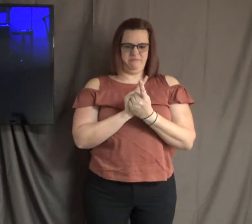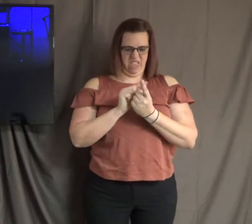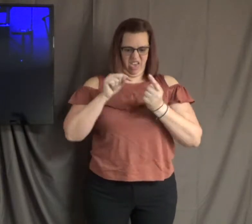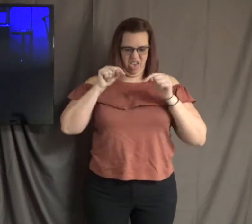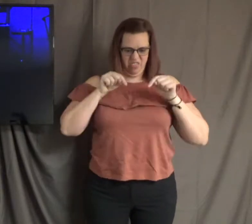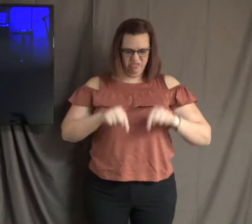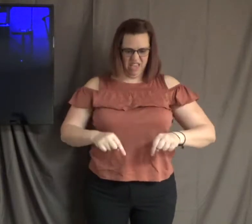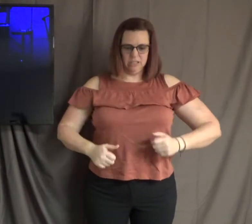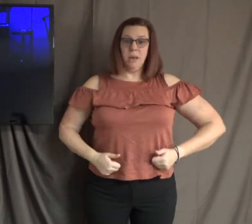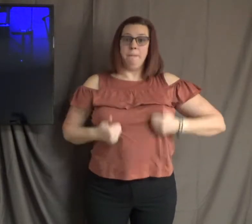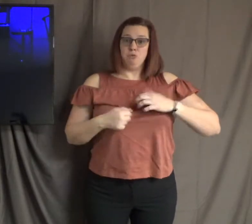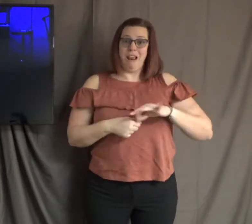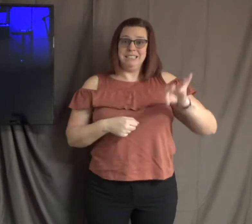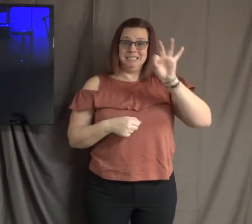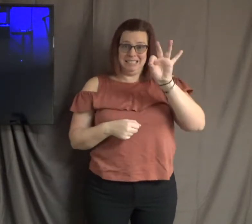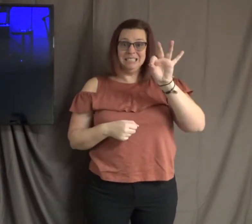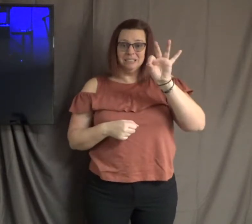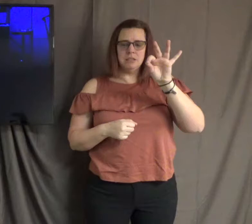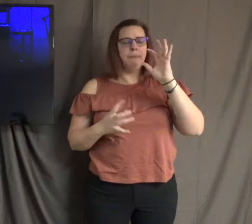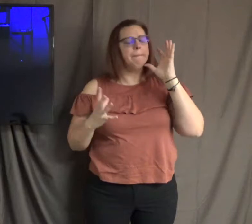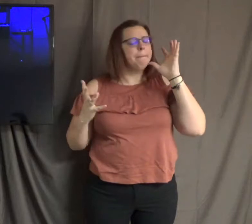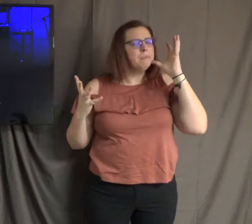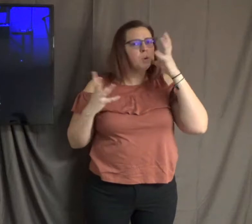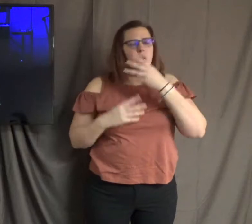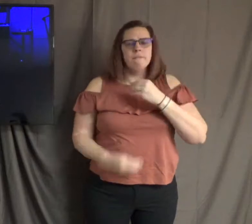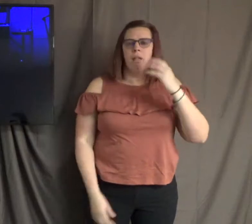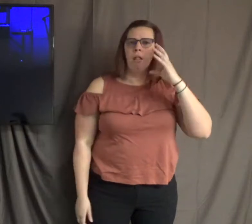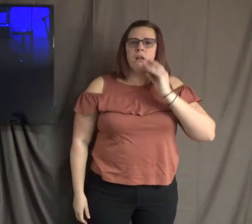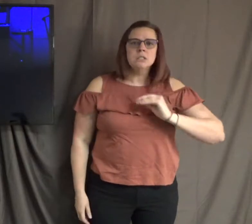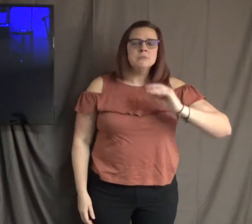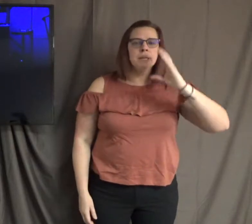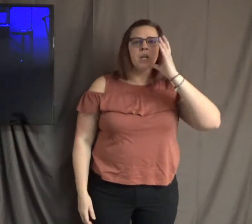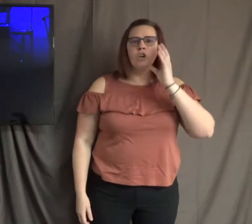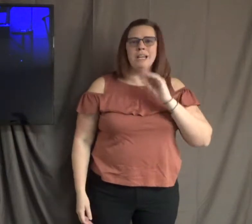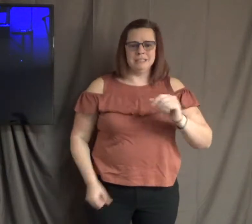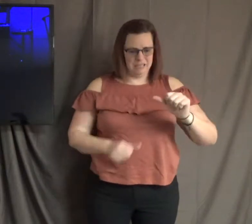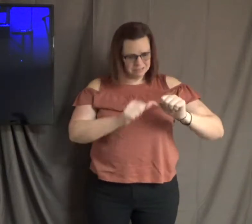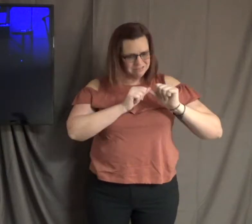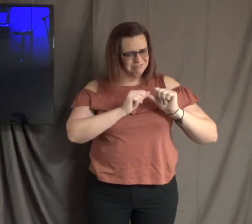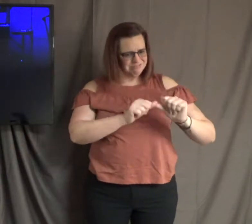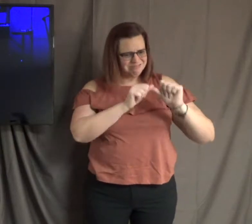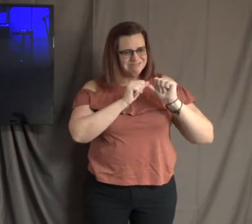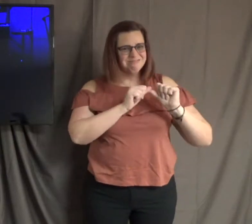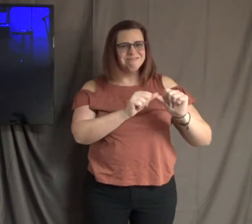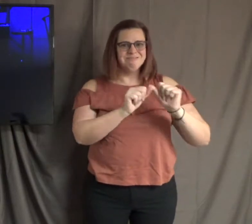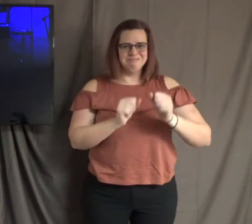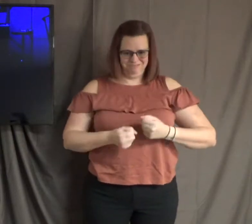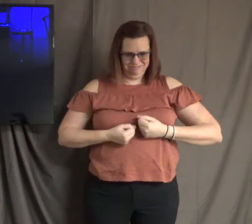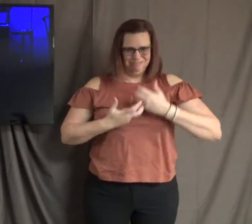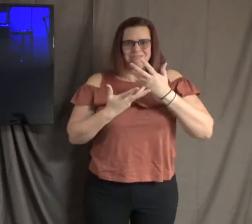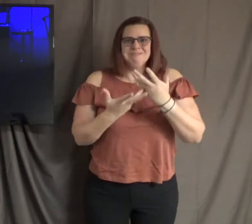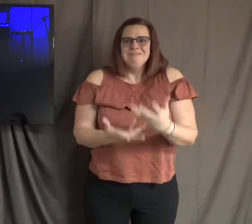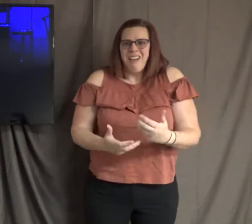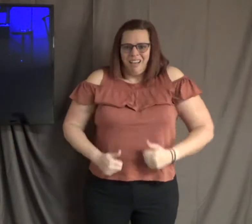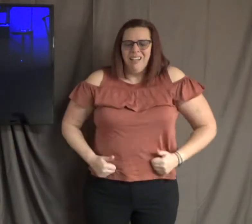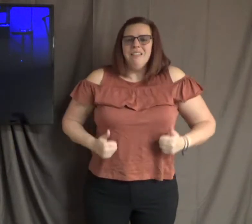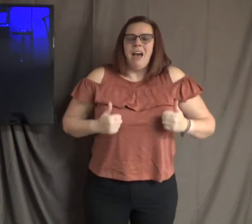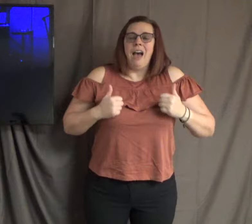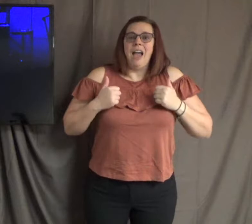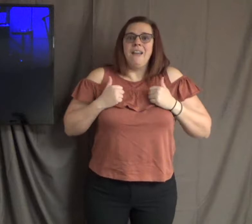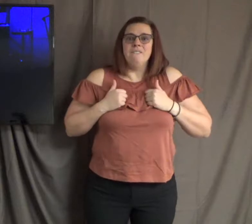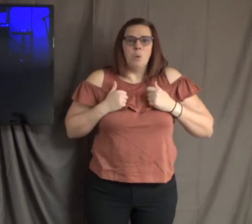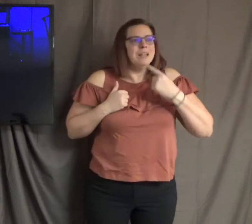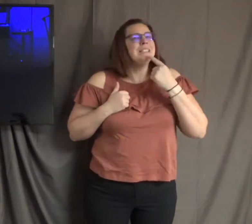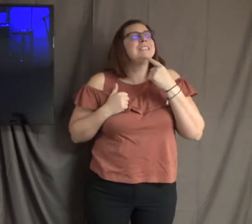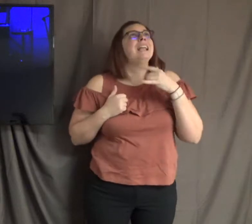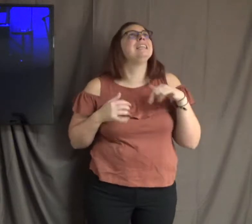that beautiful synchronistic experience that is the continuous expression of life, as that life within us says, "Oh yes,